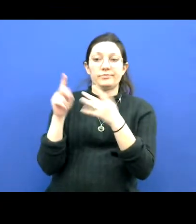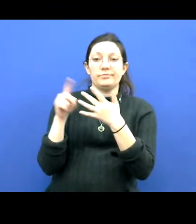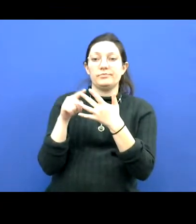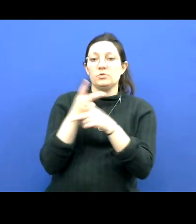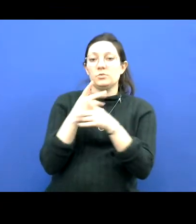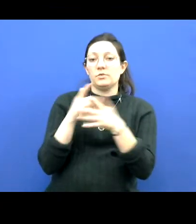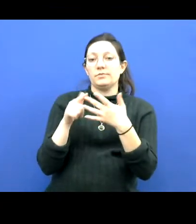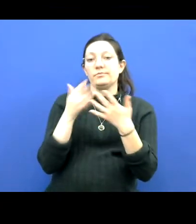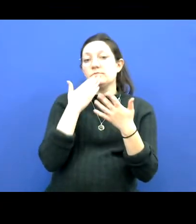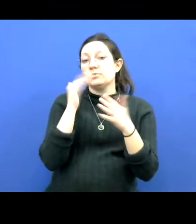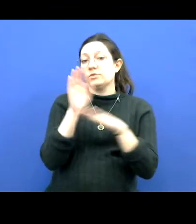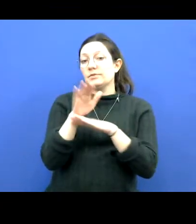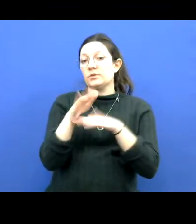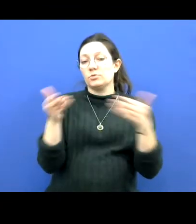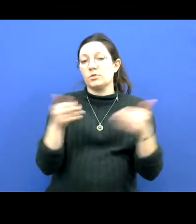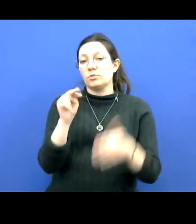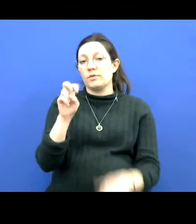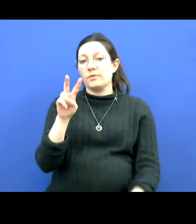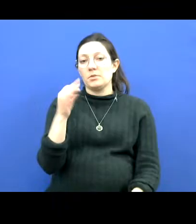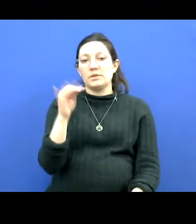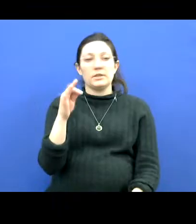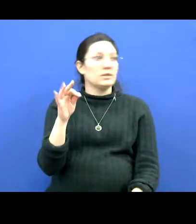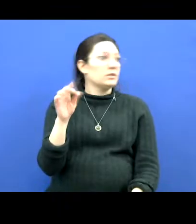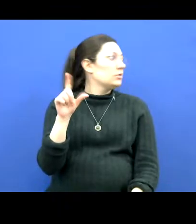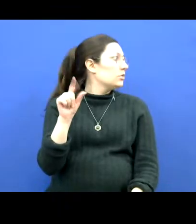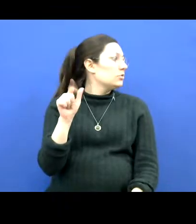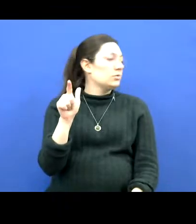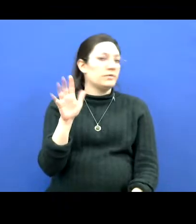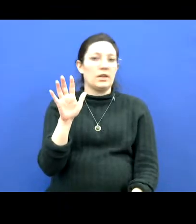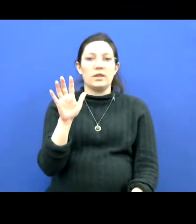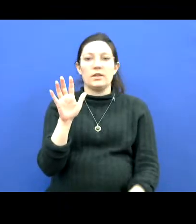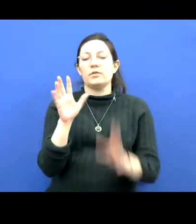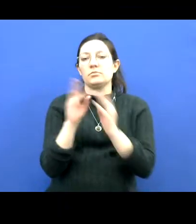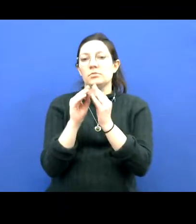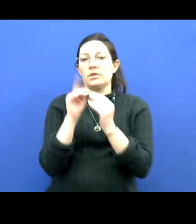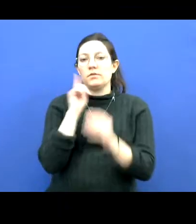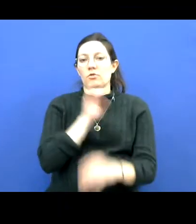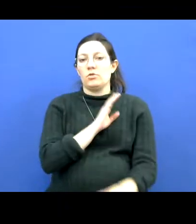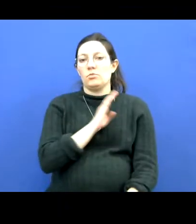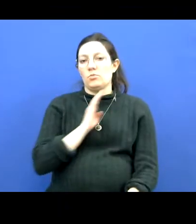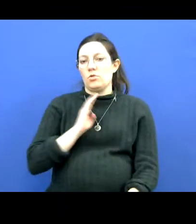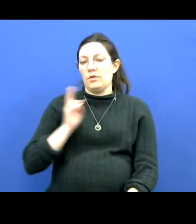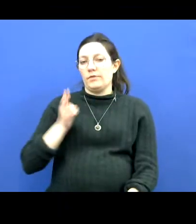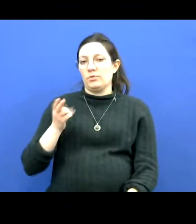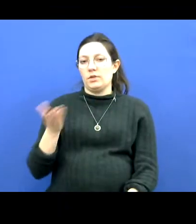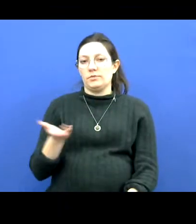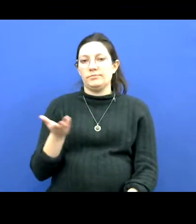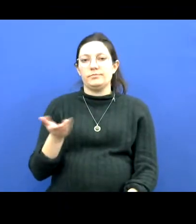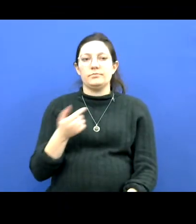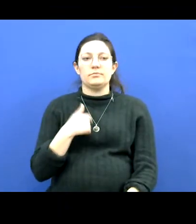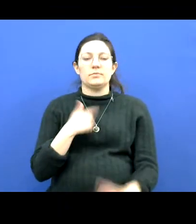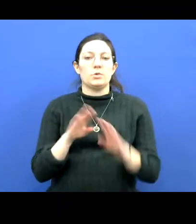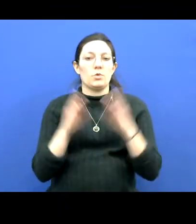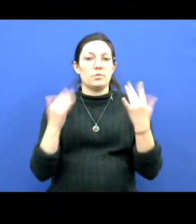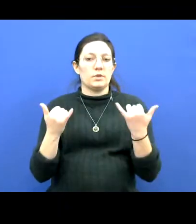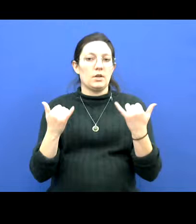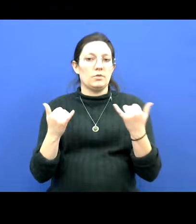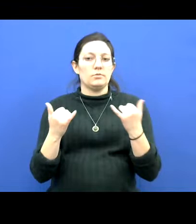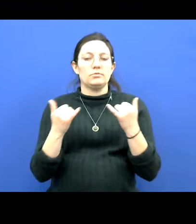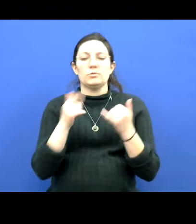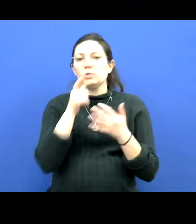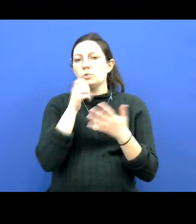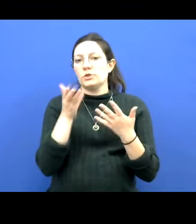Good evening and welcome to the November 19th, 2025 meeting of the Henrietta Town Board. I'd like to call the meeting to order. Please call the